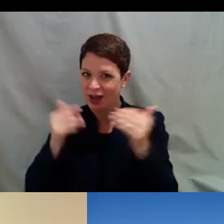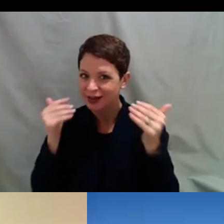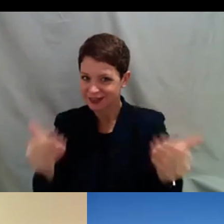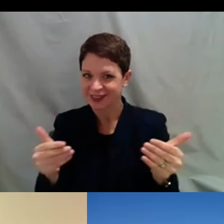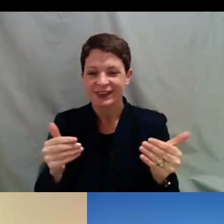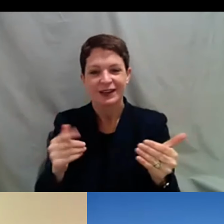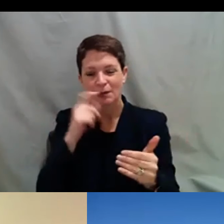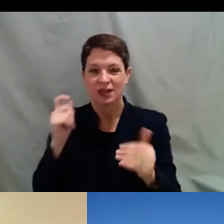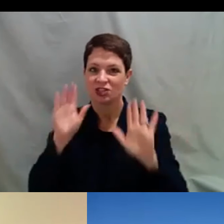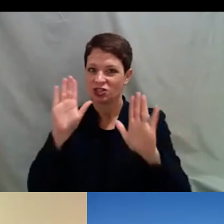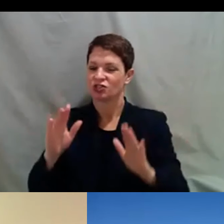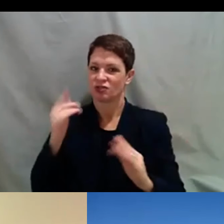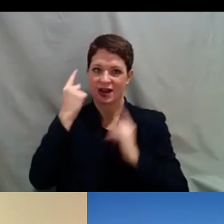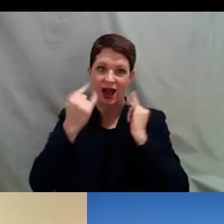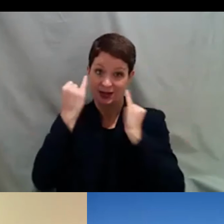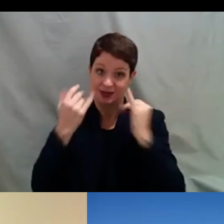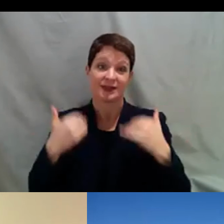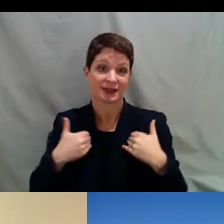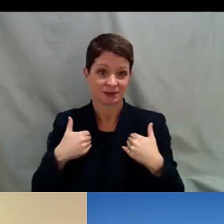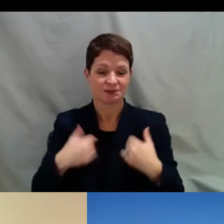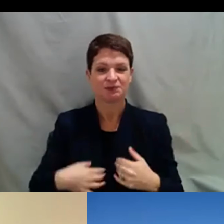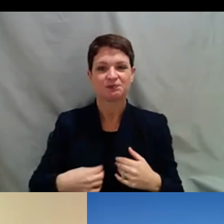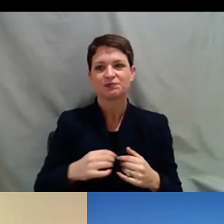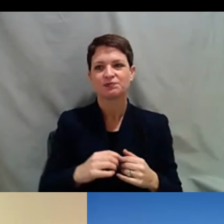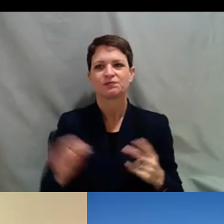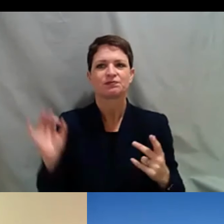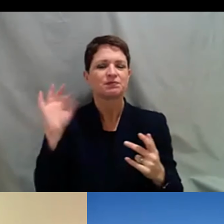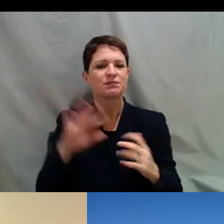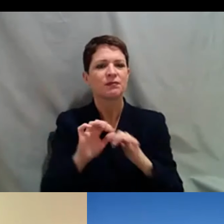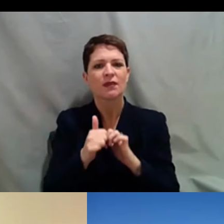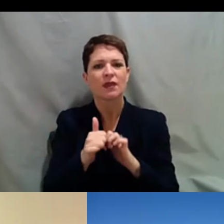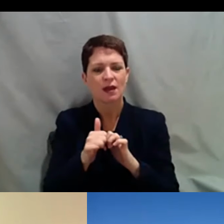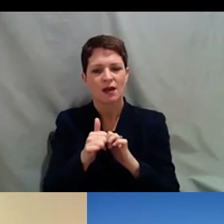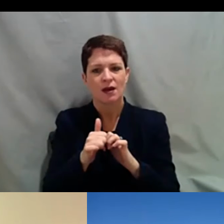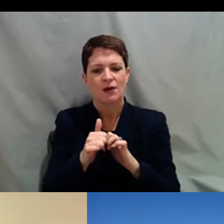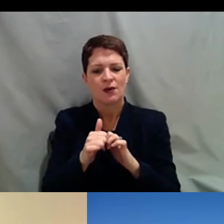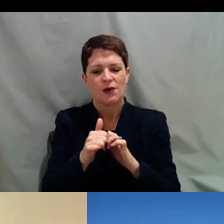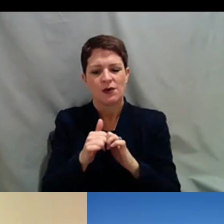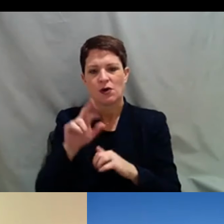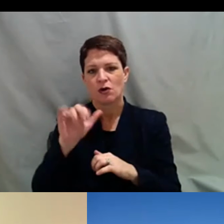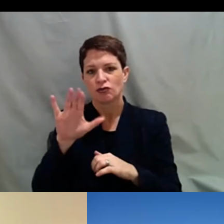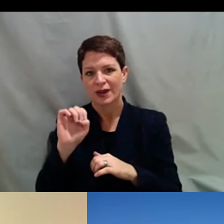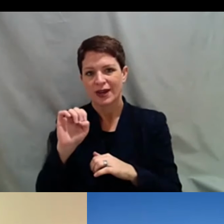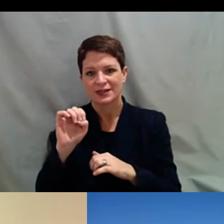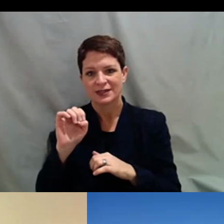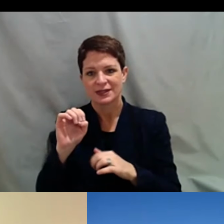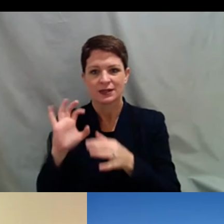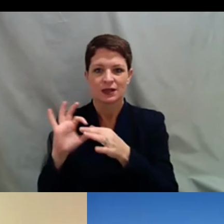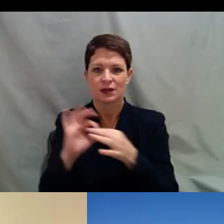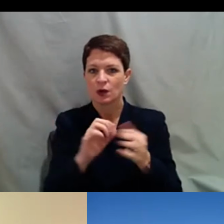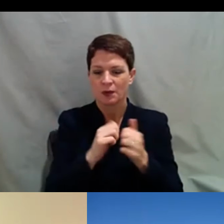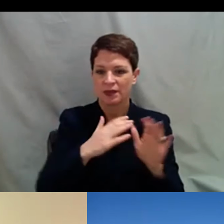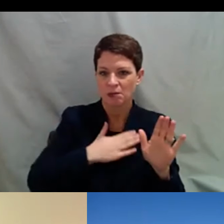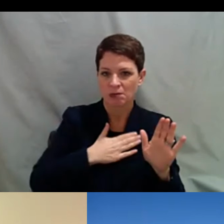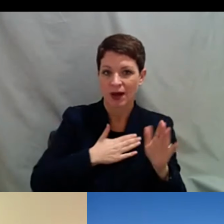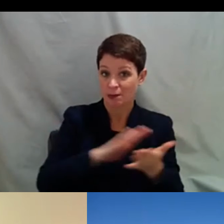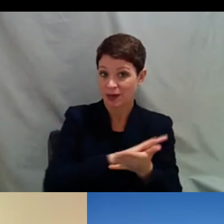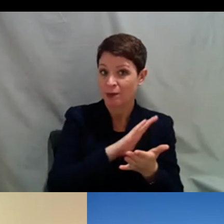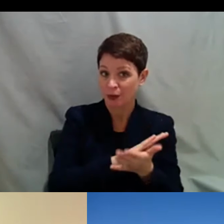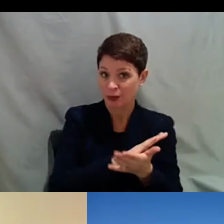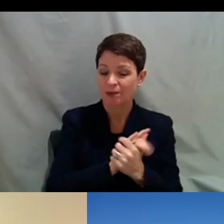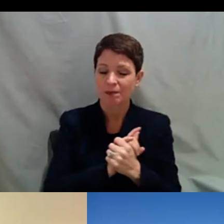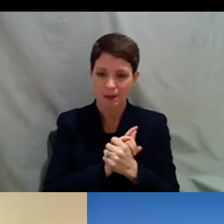for some great thoughts on this. I'll say just about the way that that race intersects with my paper.